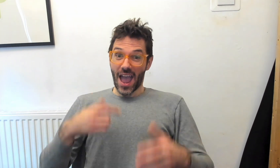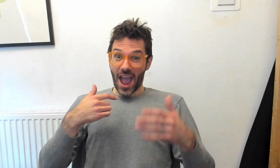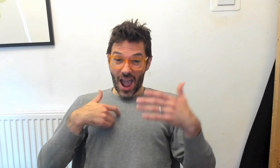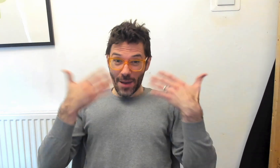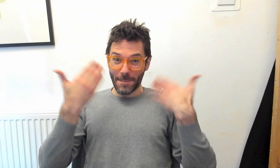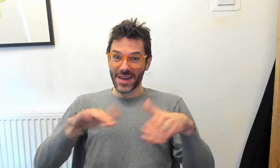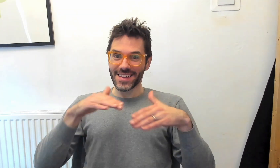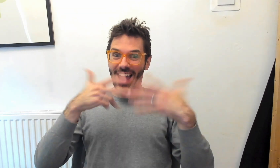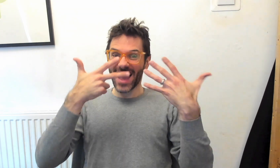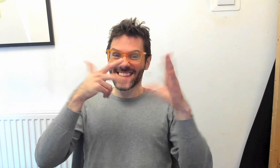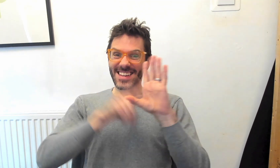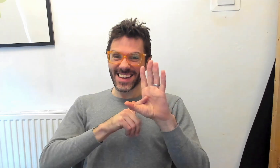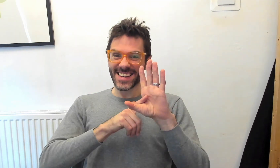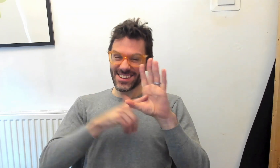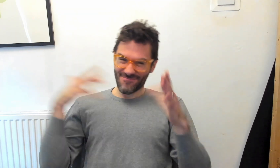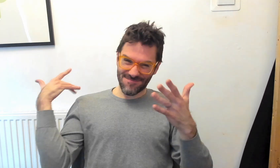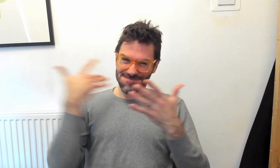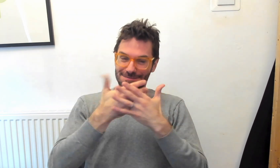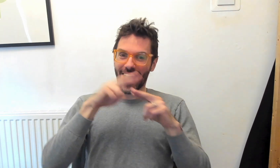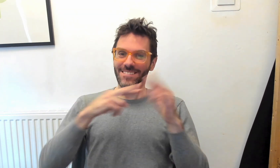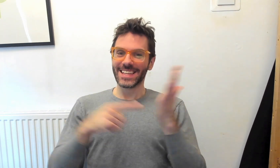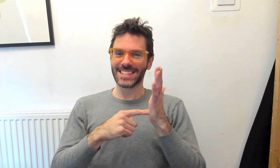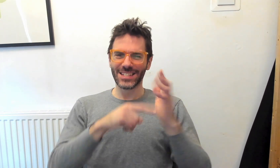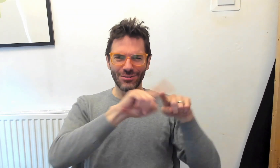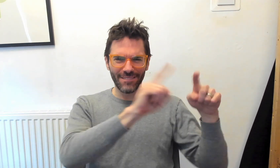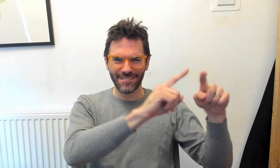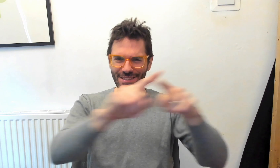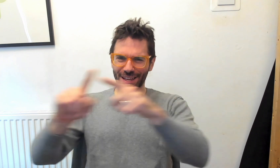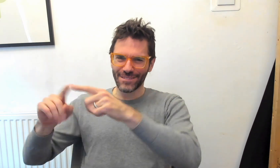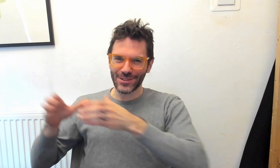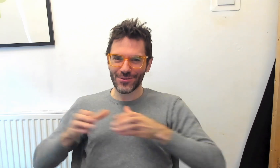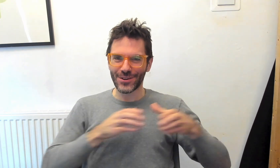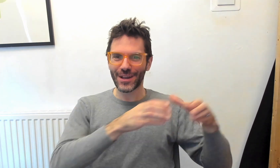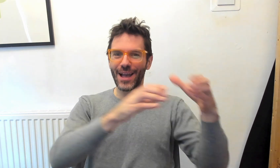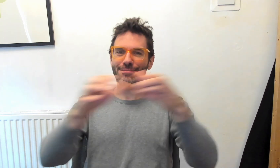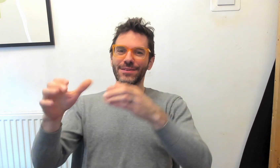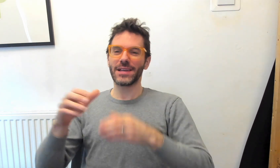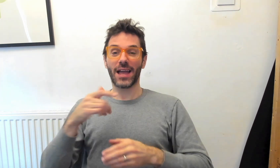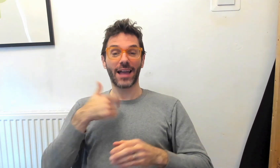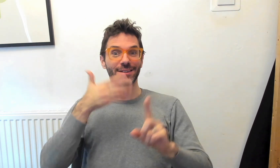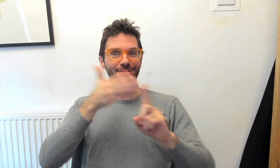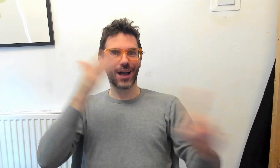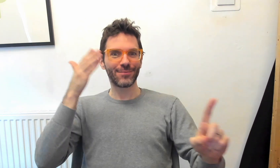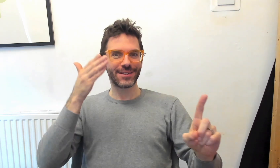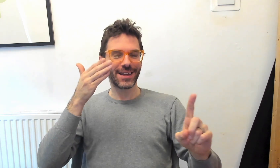For the last 8 years, I've worked in various teams across the FT, and I've noticed